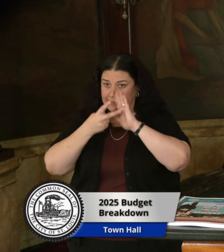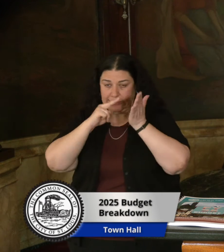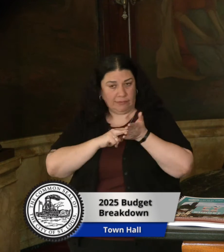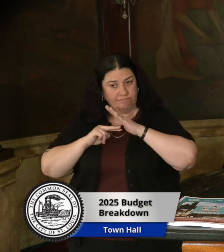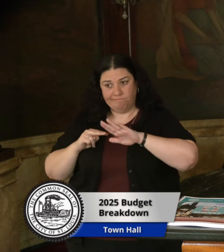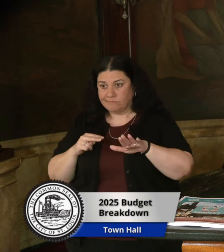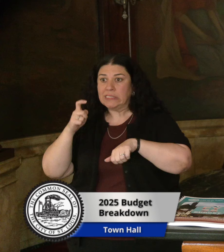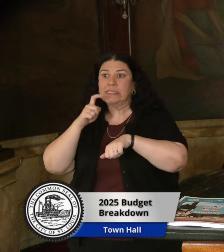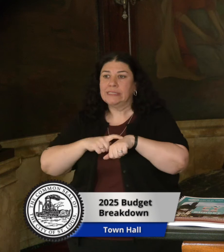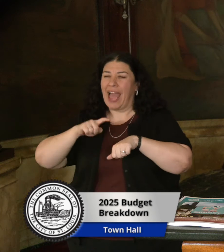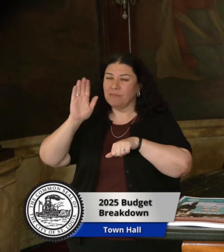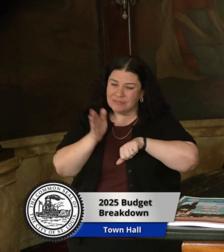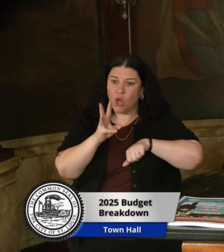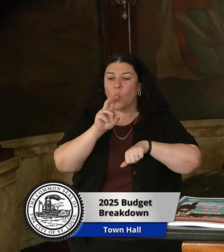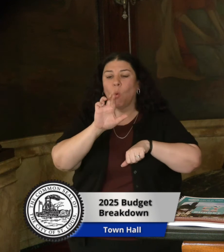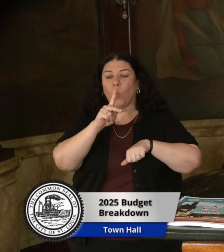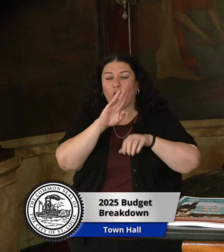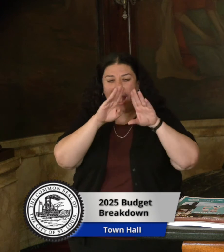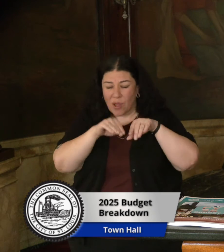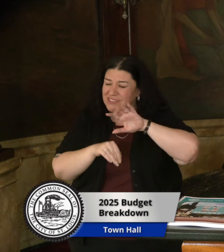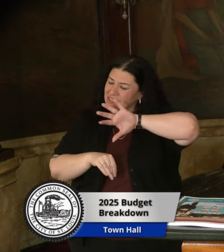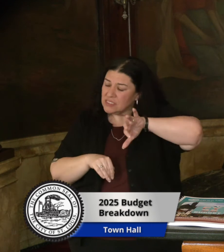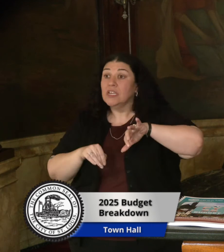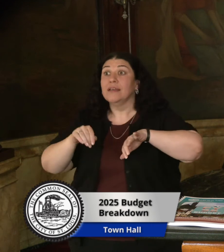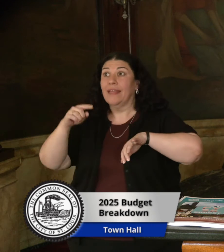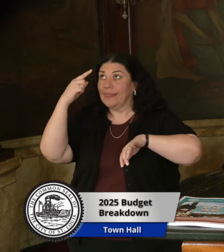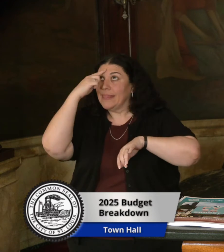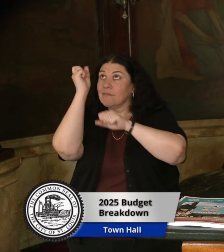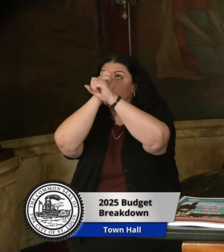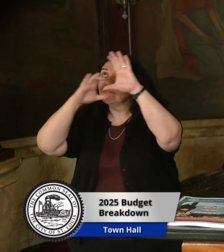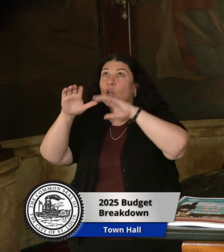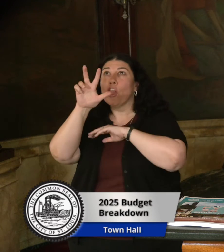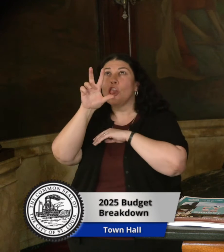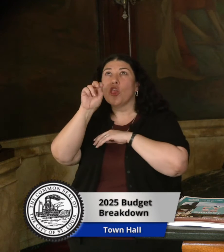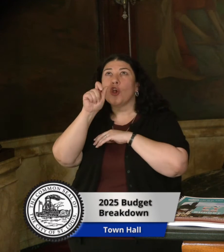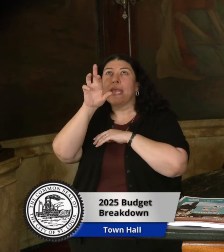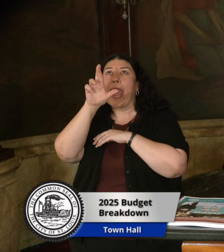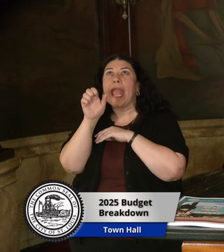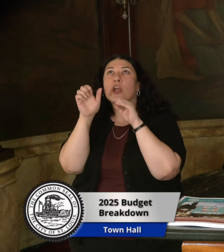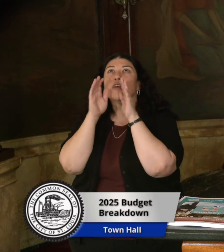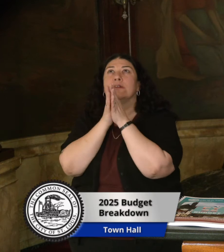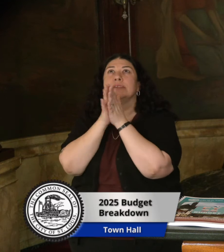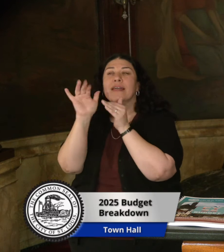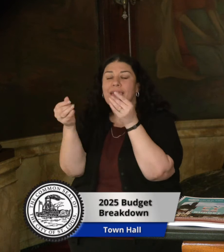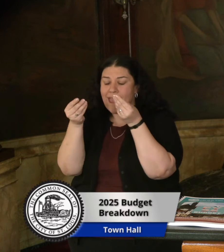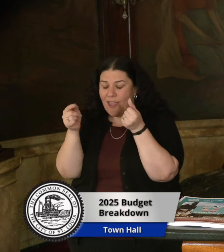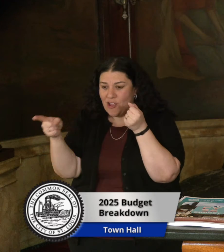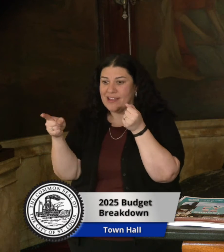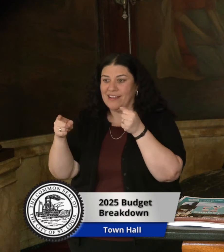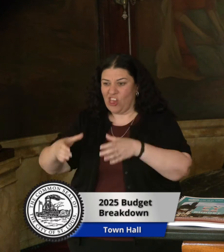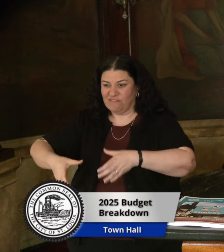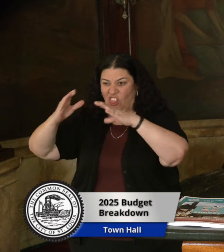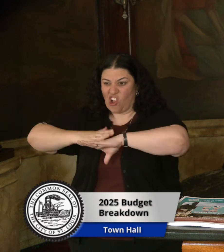It's time to reimagine the workhouse. What could we do with a 30-acre space if we take down the fencing, remove the guard